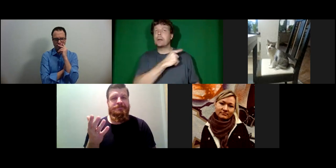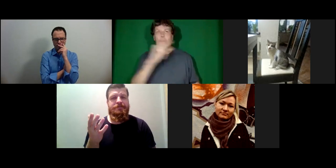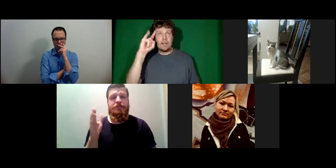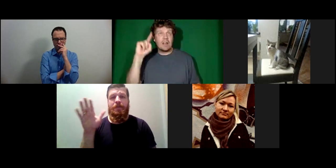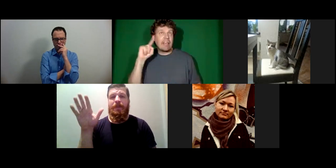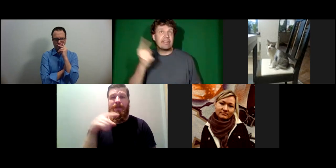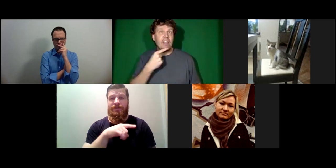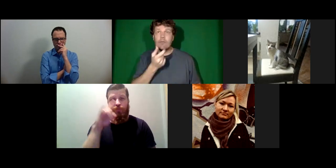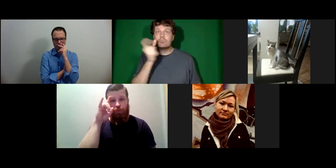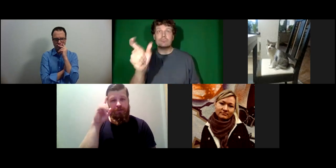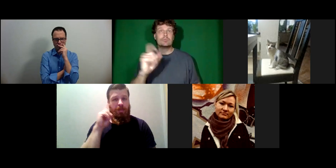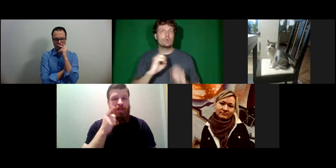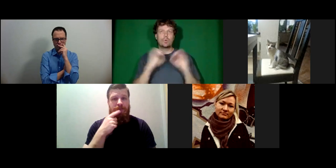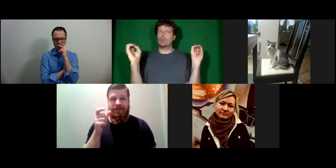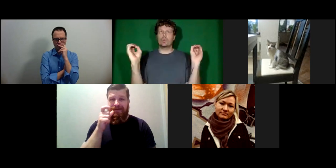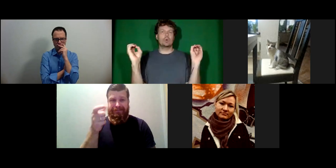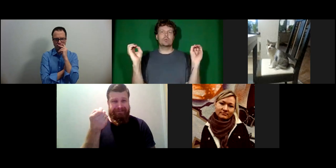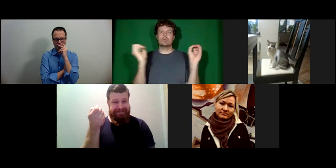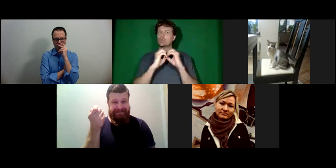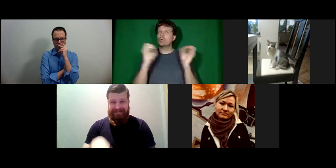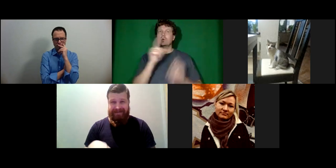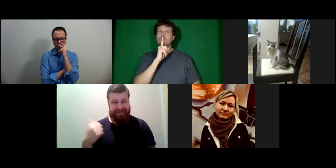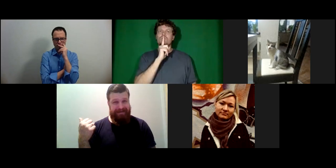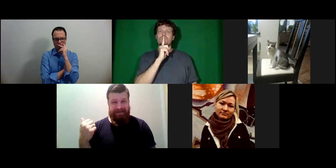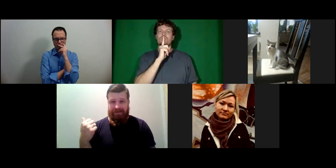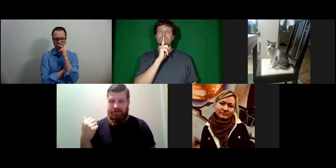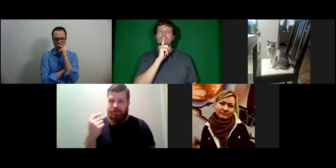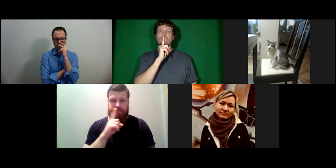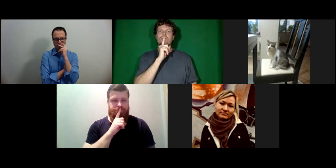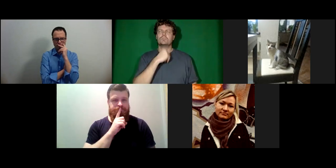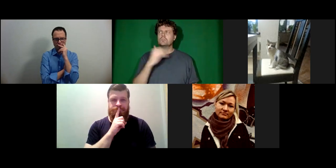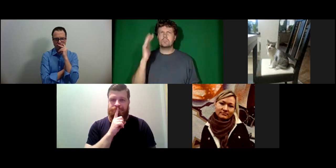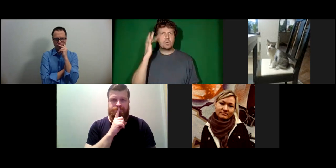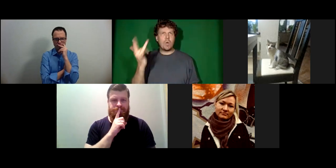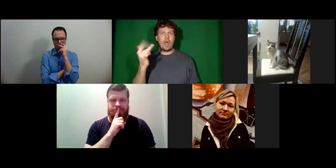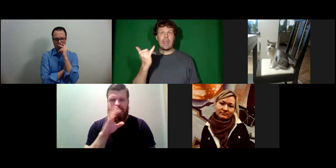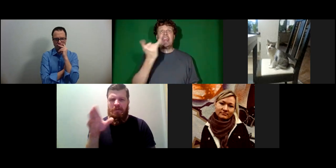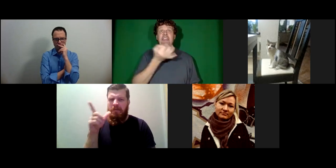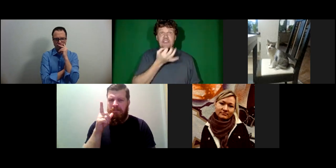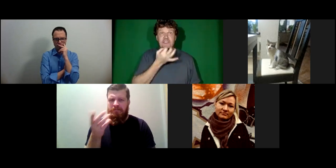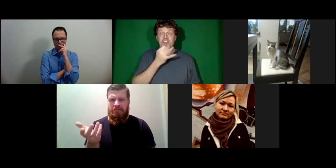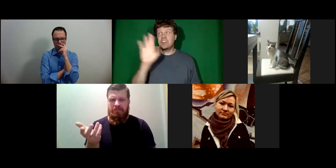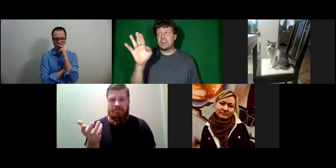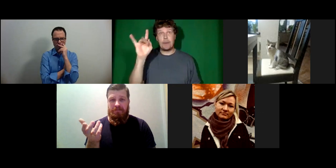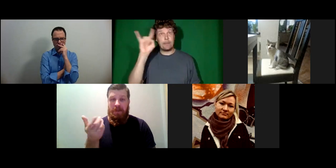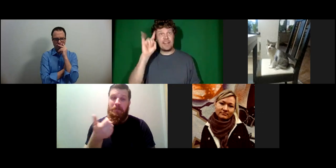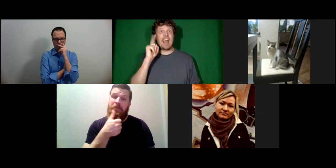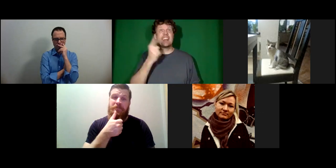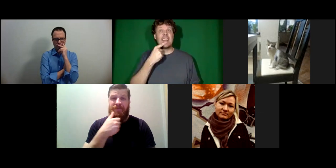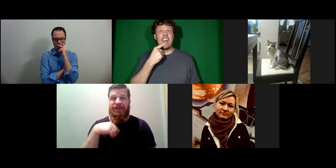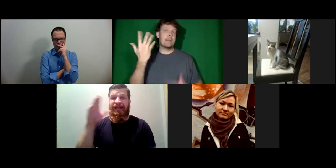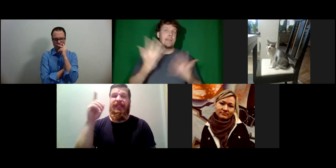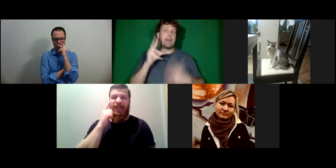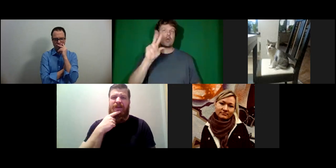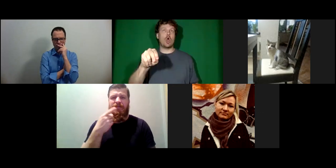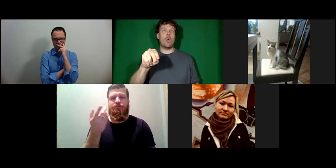Uh-huh. But he never said that I was deaf. He just says, there's this player, his name is Miha.